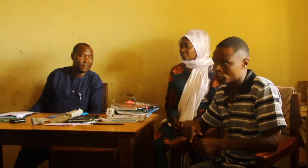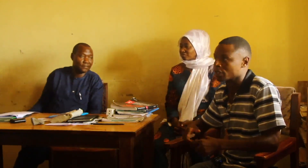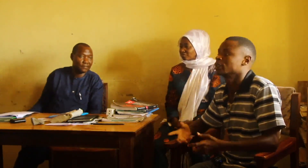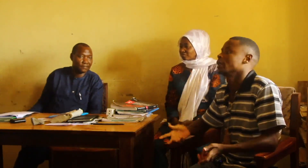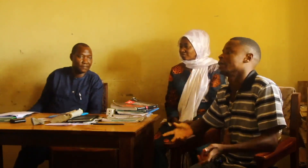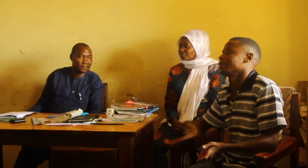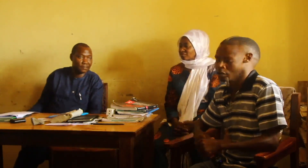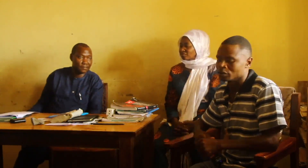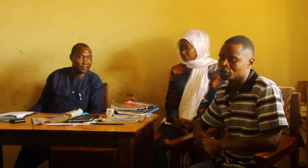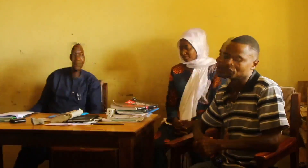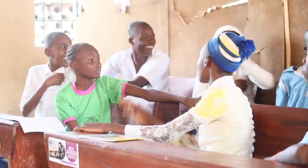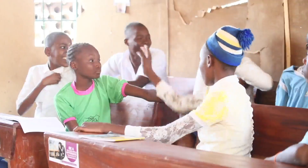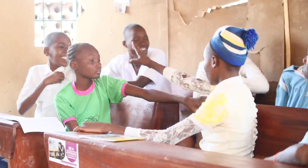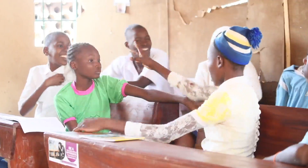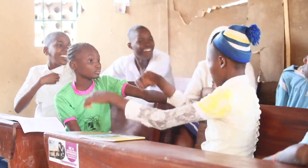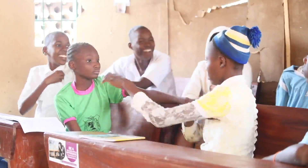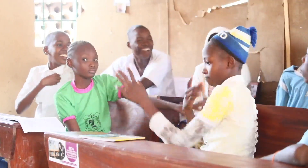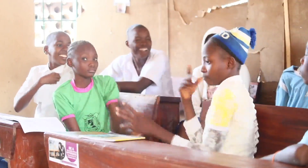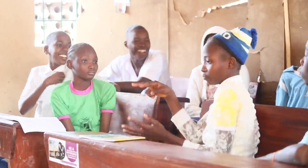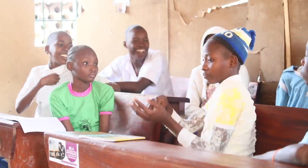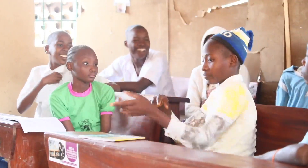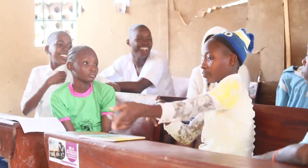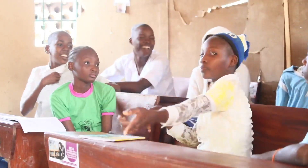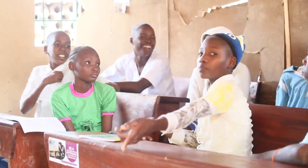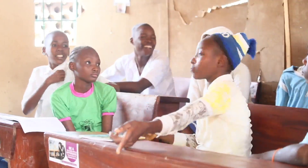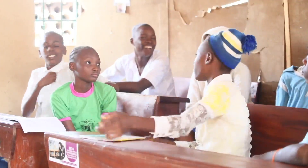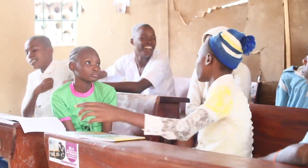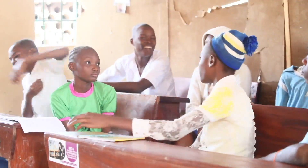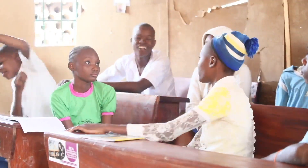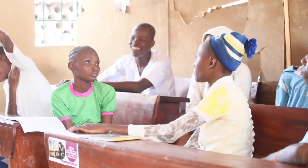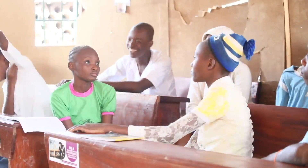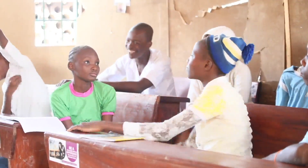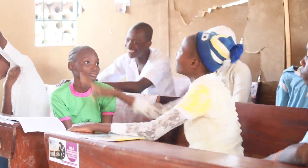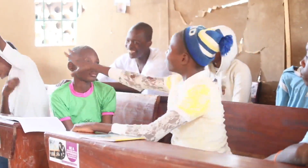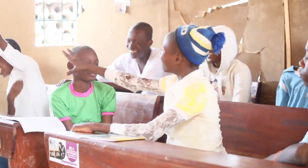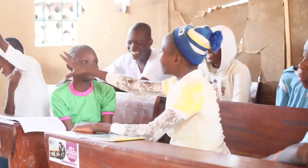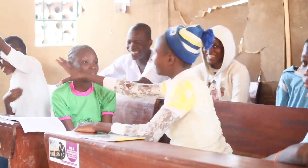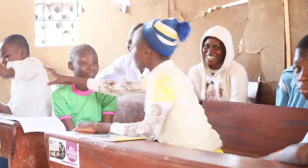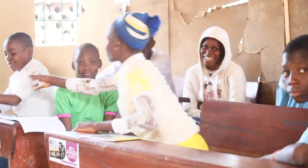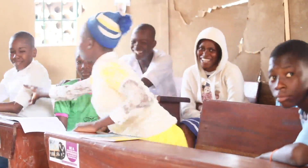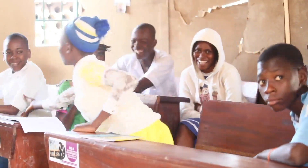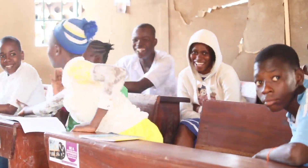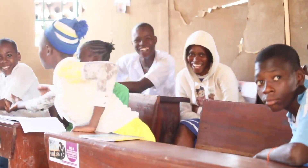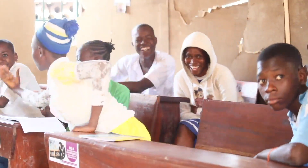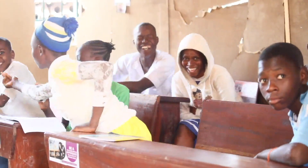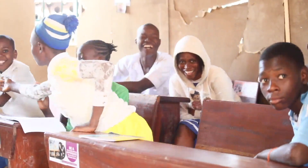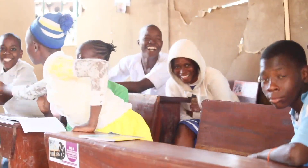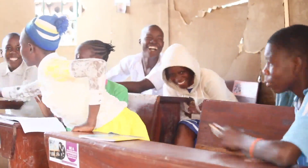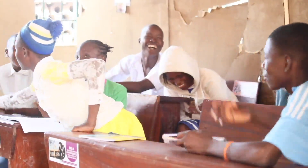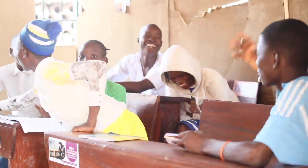to such pay. That is the challenges we are facing from our students, about the school fees to paying the teachers.